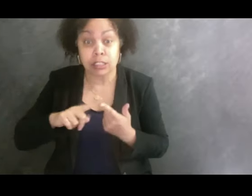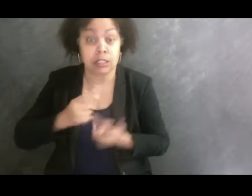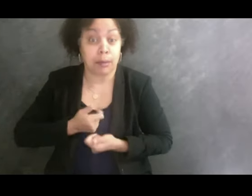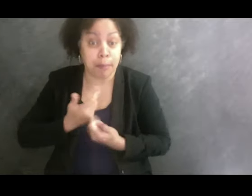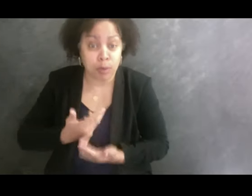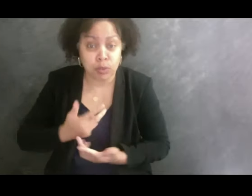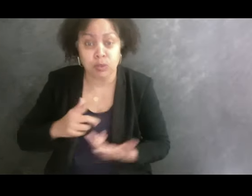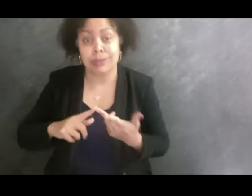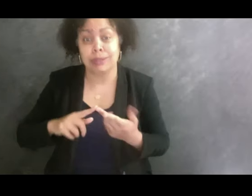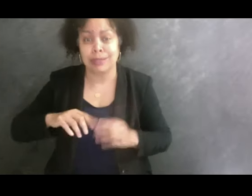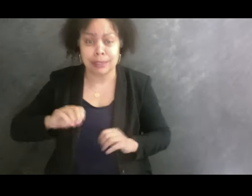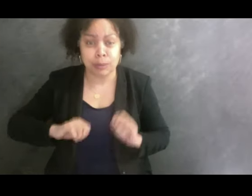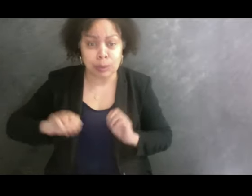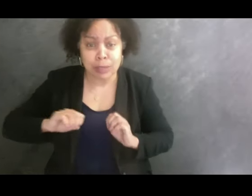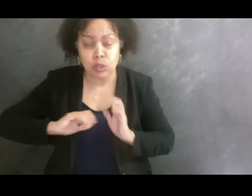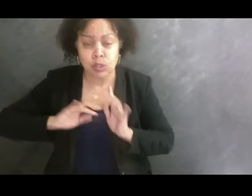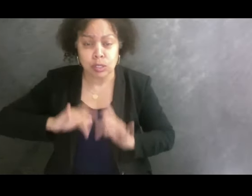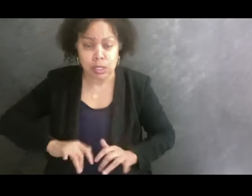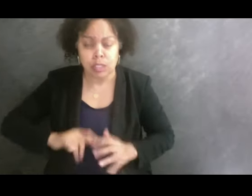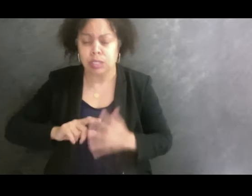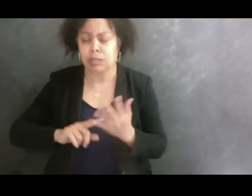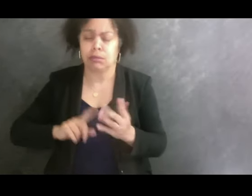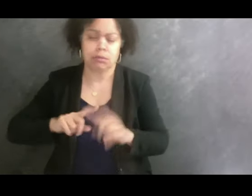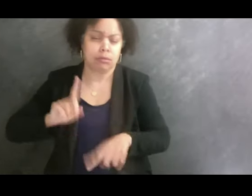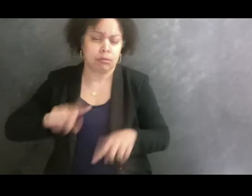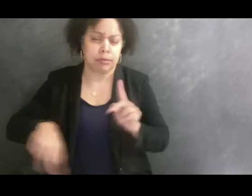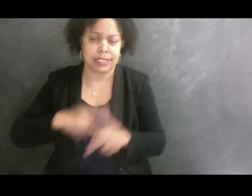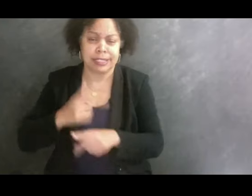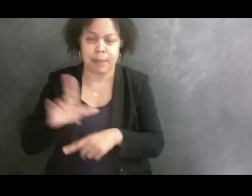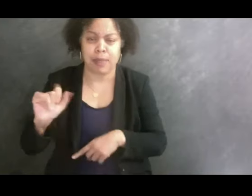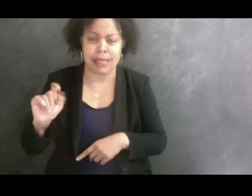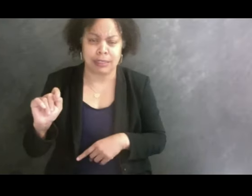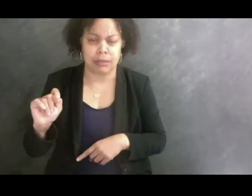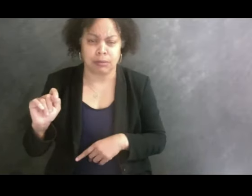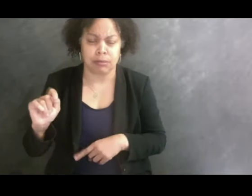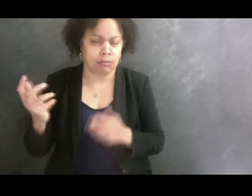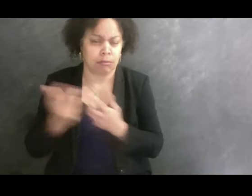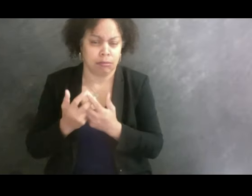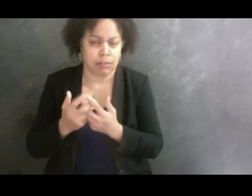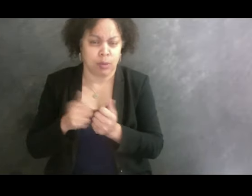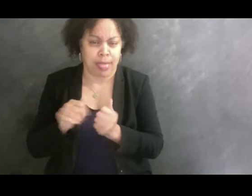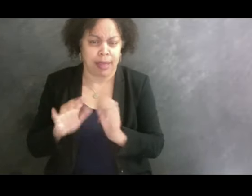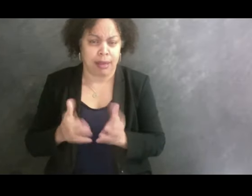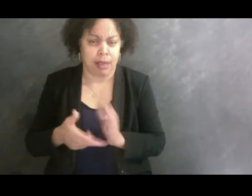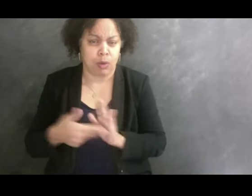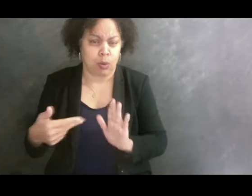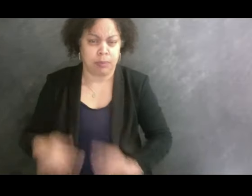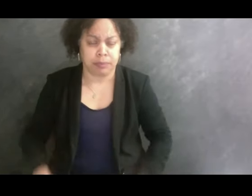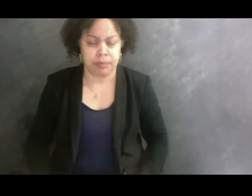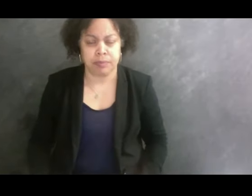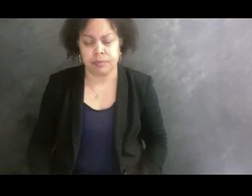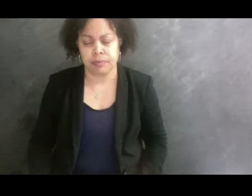be experimental. All of these would be possible for the literature category for the Creative Capital